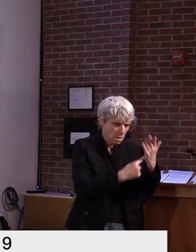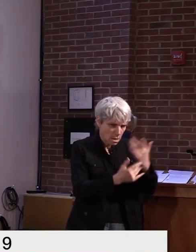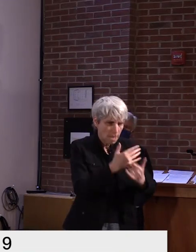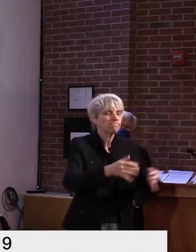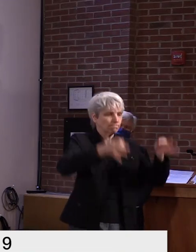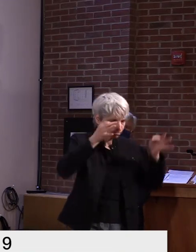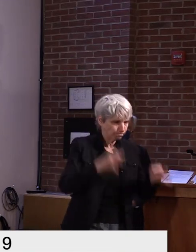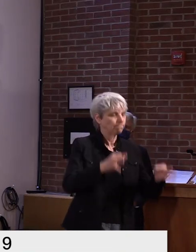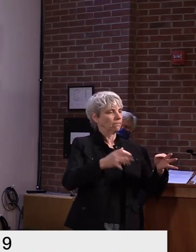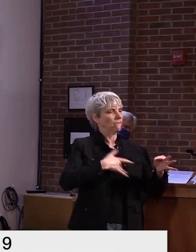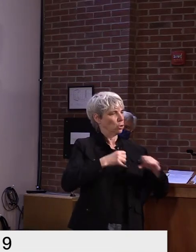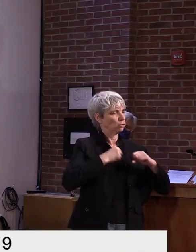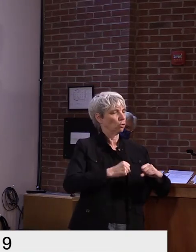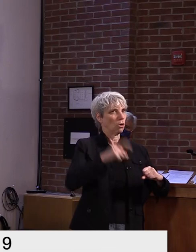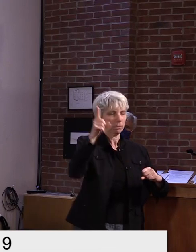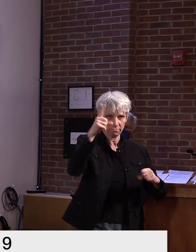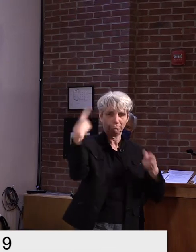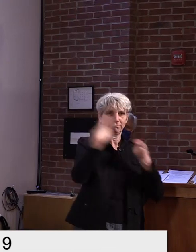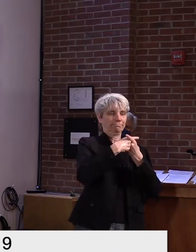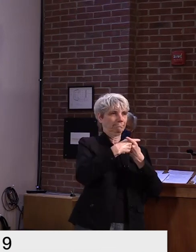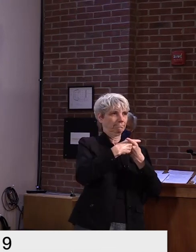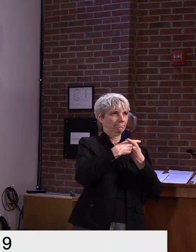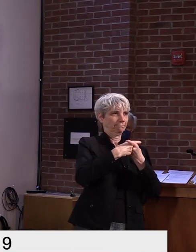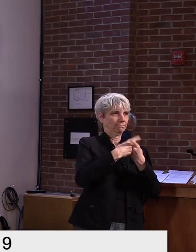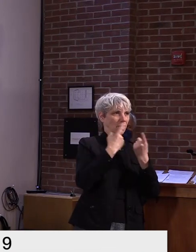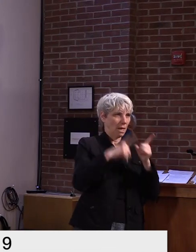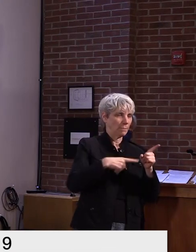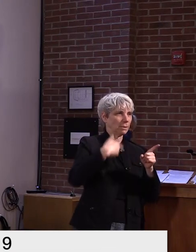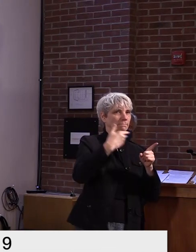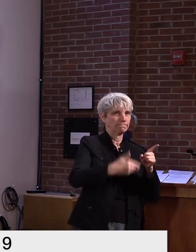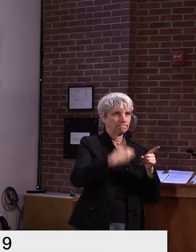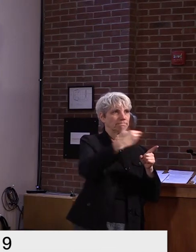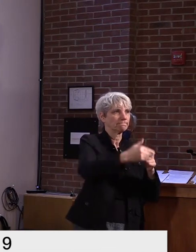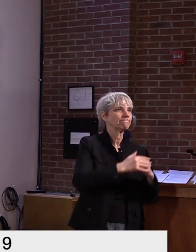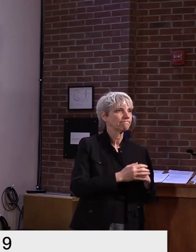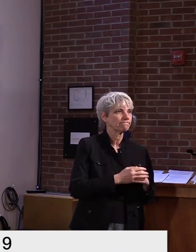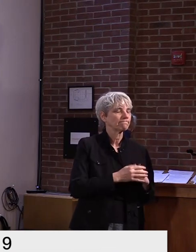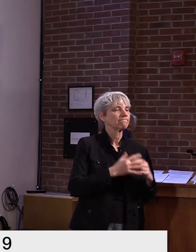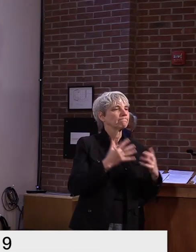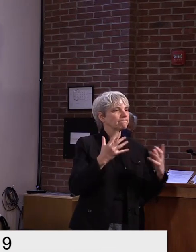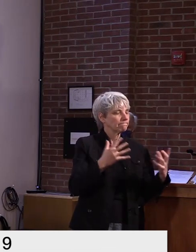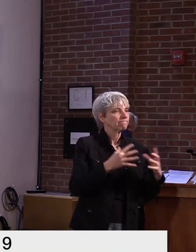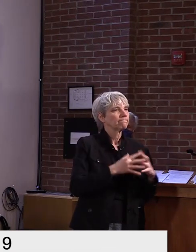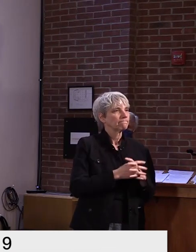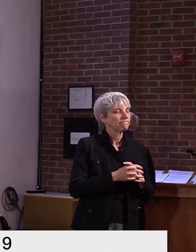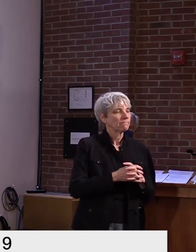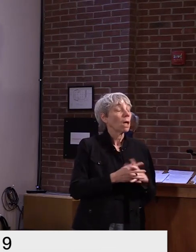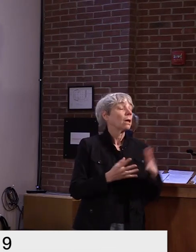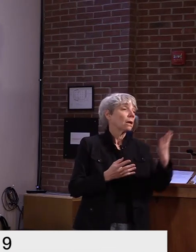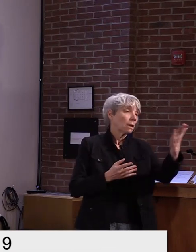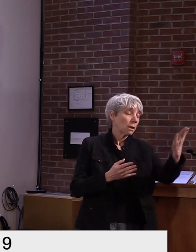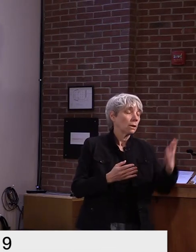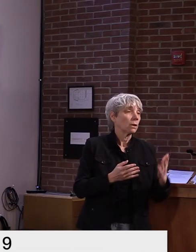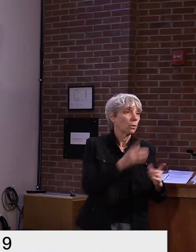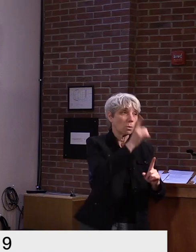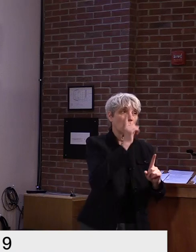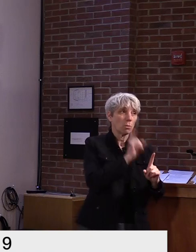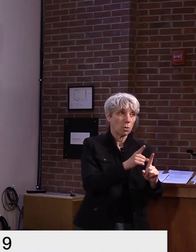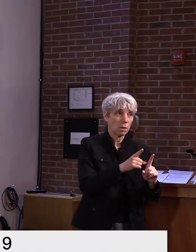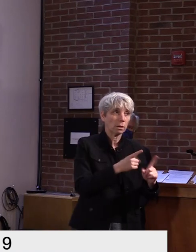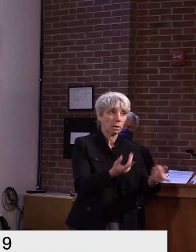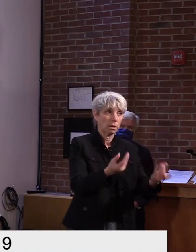versus the way we message about it. But I'll just pick up on your point and make it quite